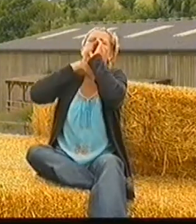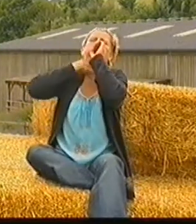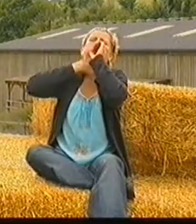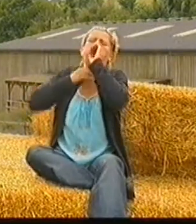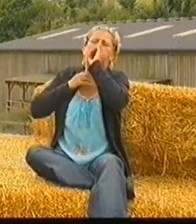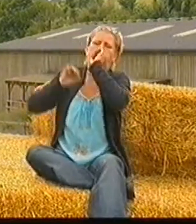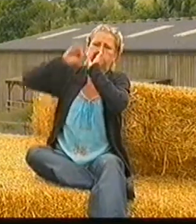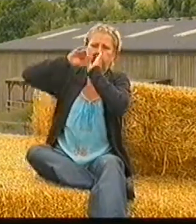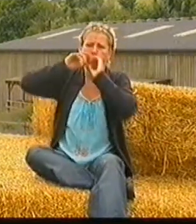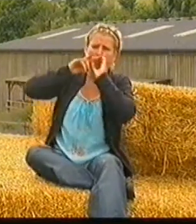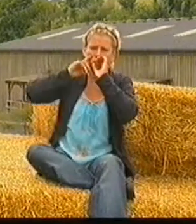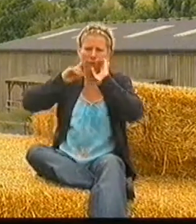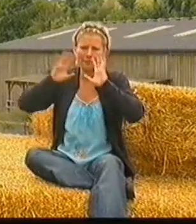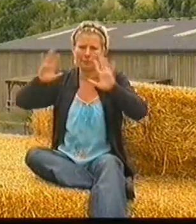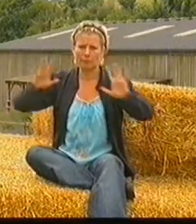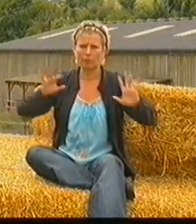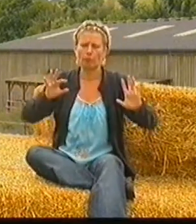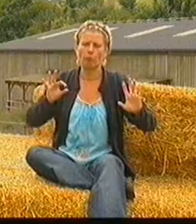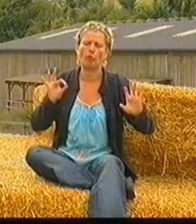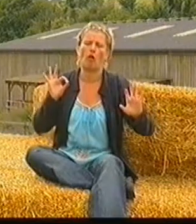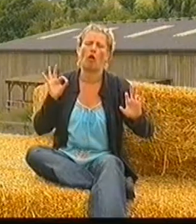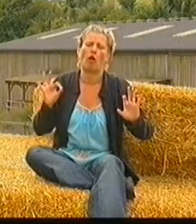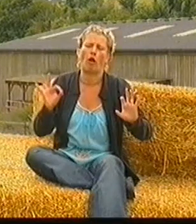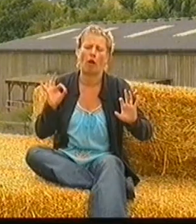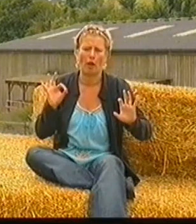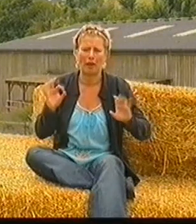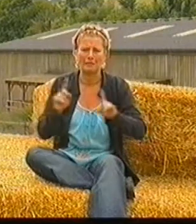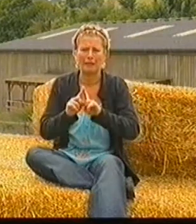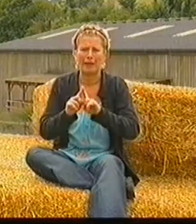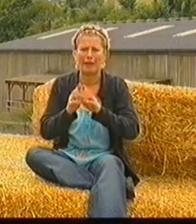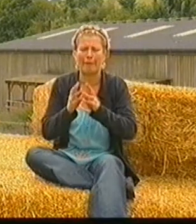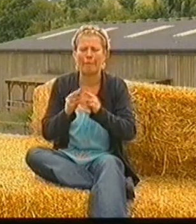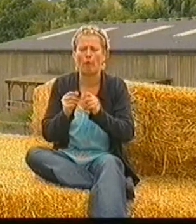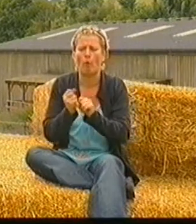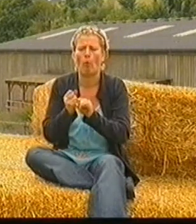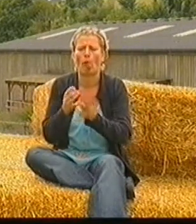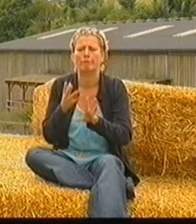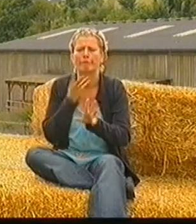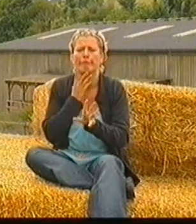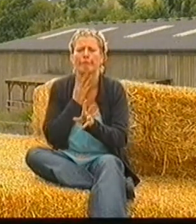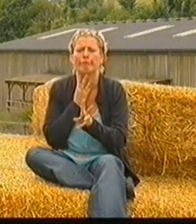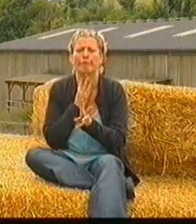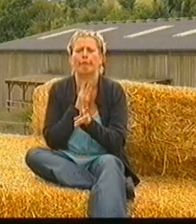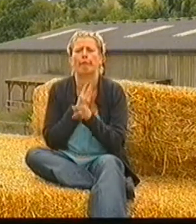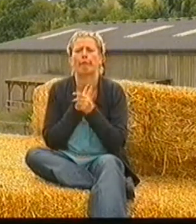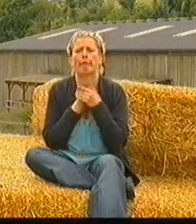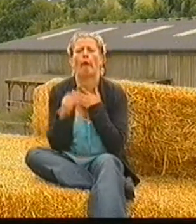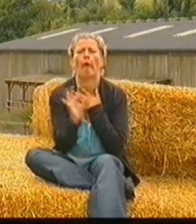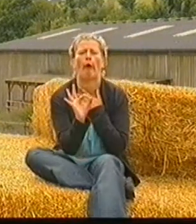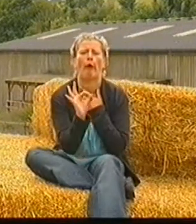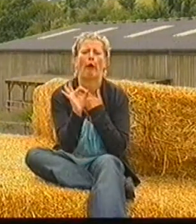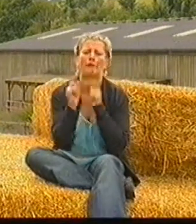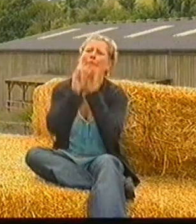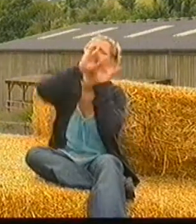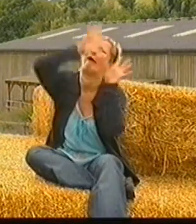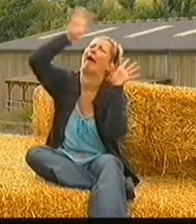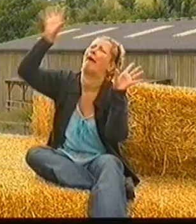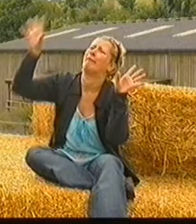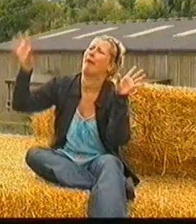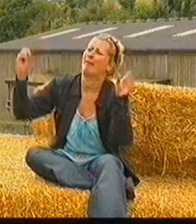beautiful." "It's my turn," said Badger, taking the jar. The cider gurgled and bubbled down his throat. "It's like